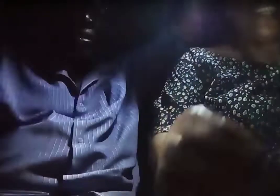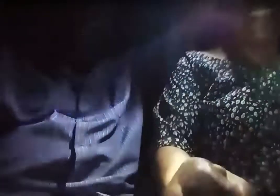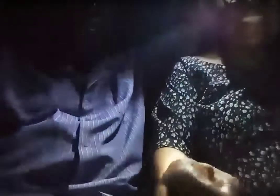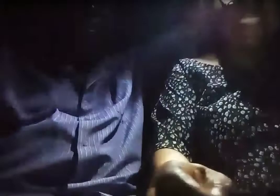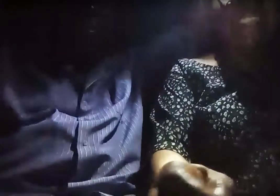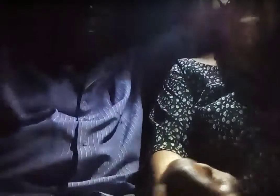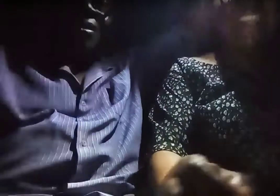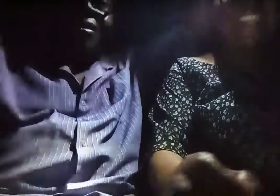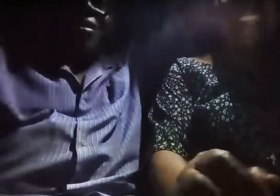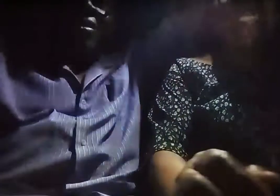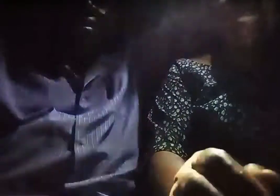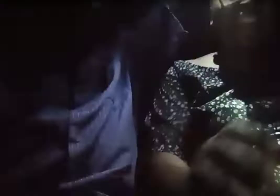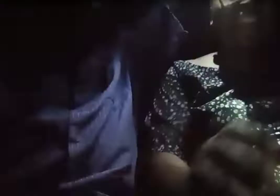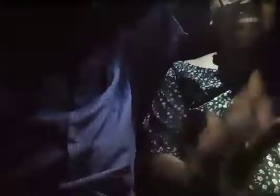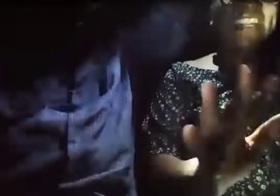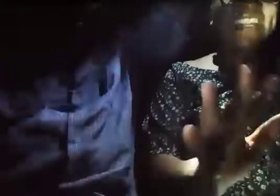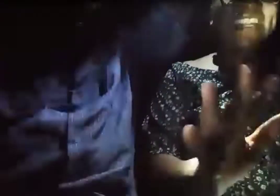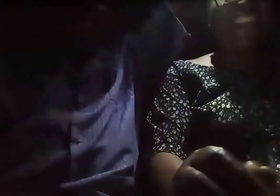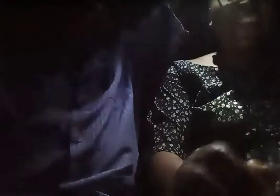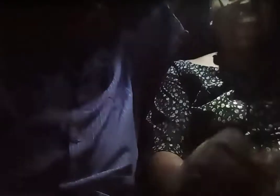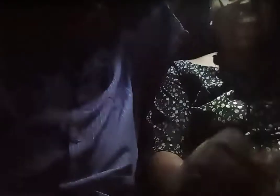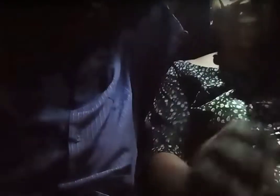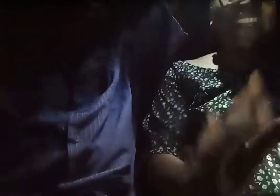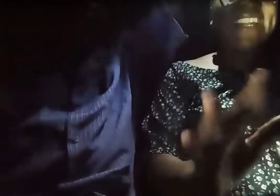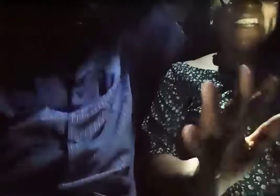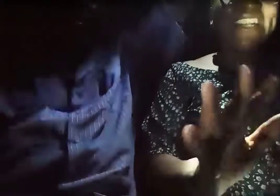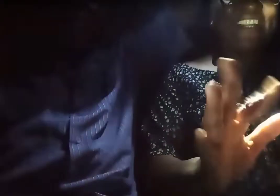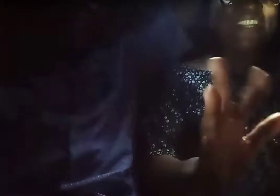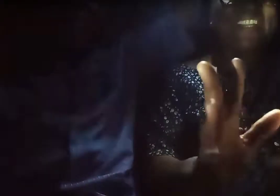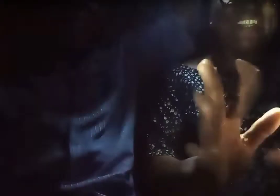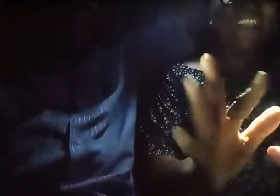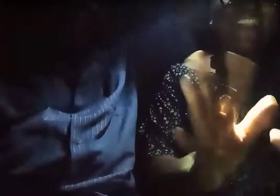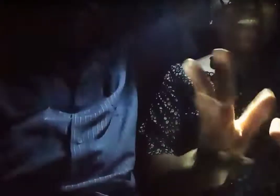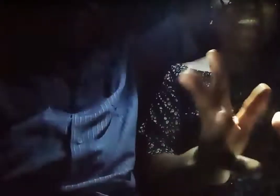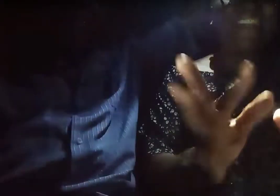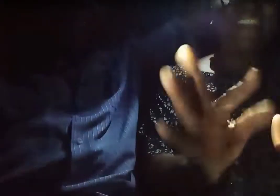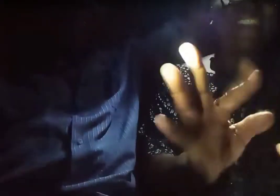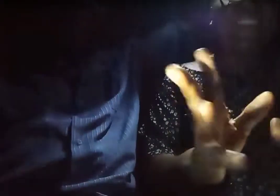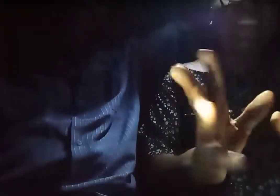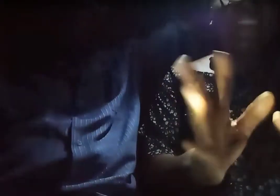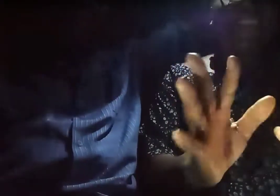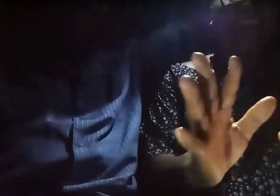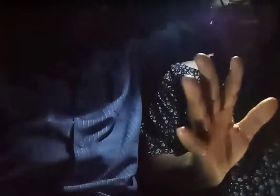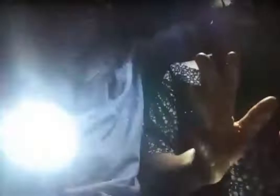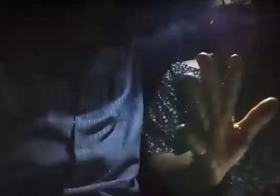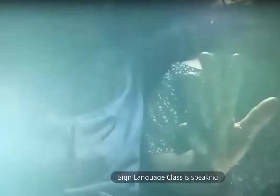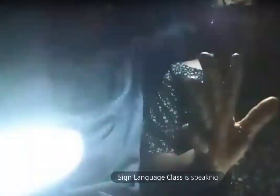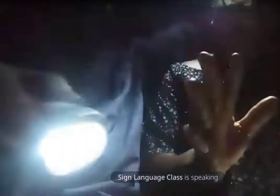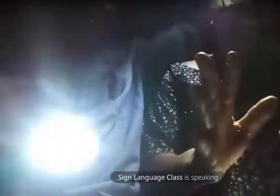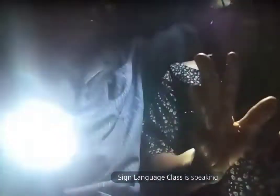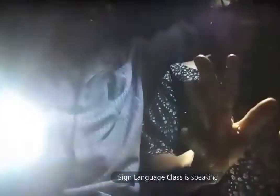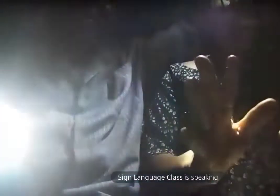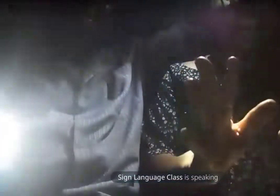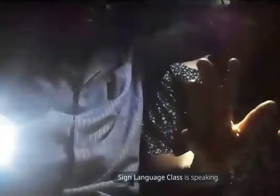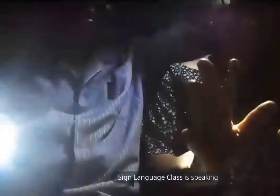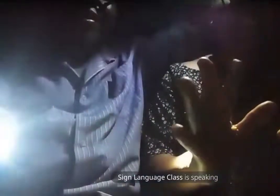the gentleman who is assisting you. Now the husband, maybe just now the husband. Hey,